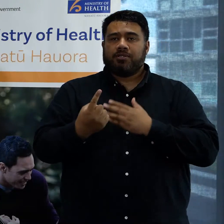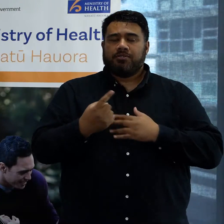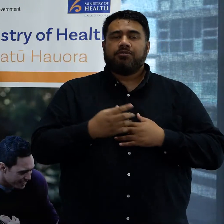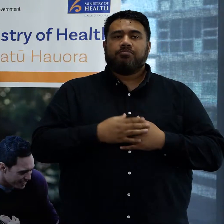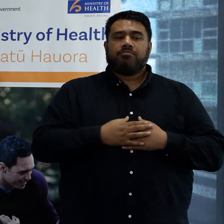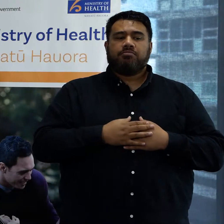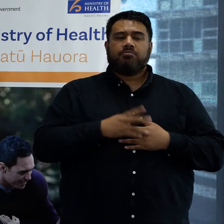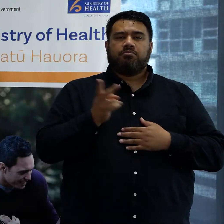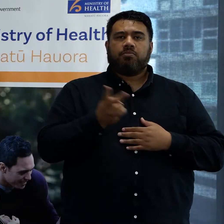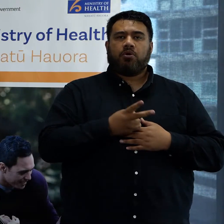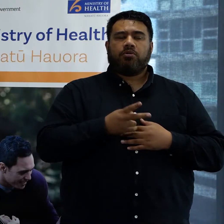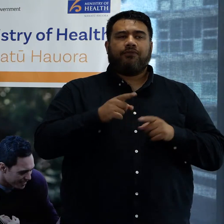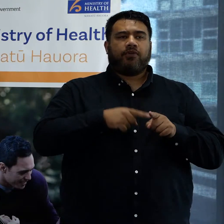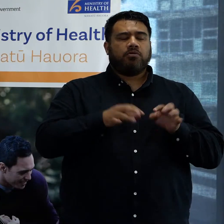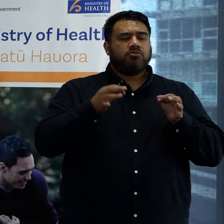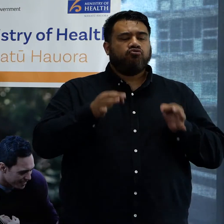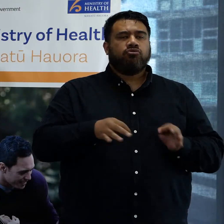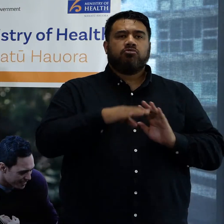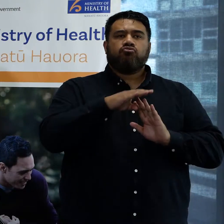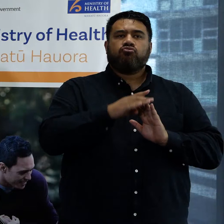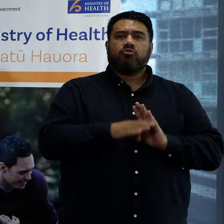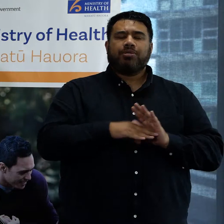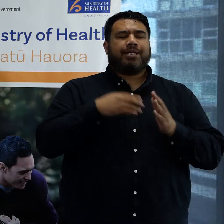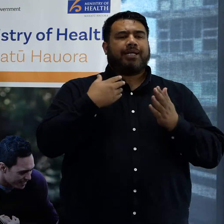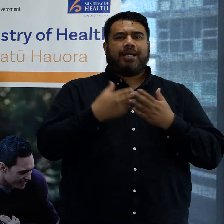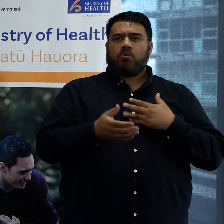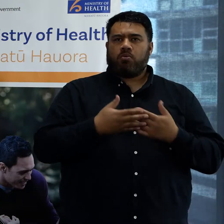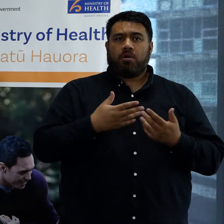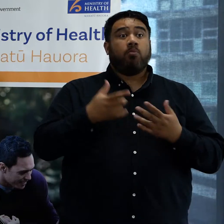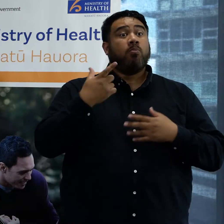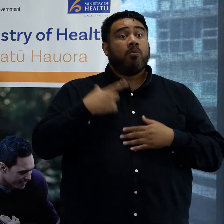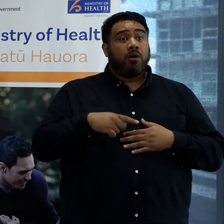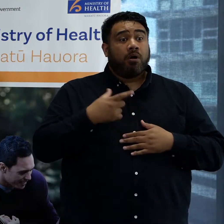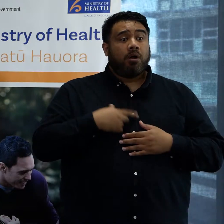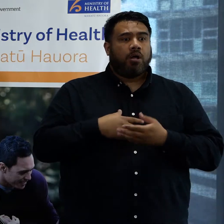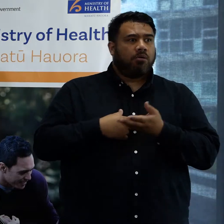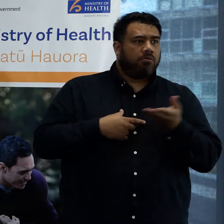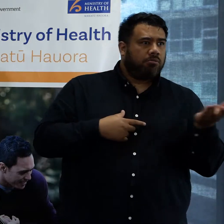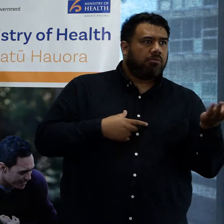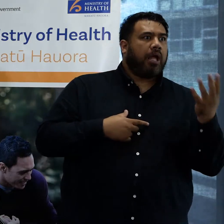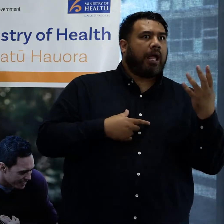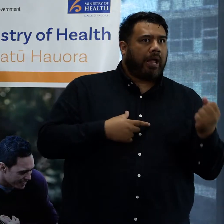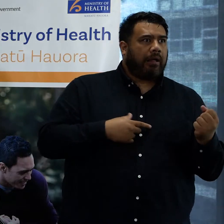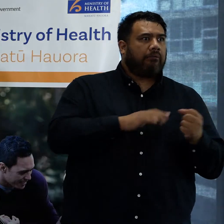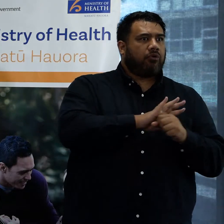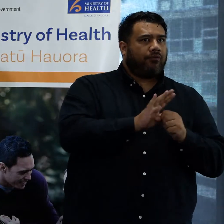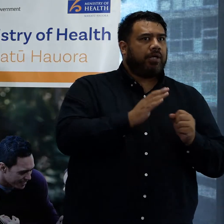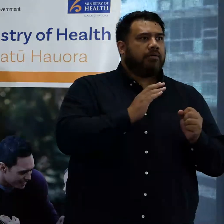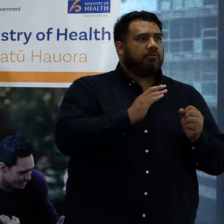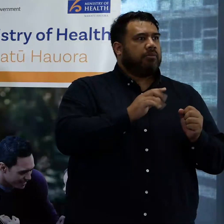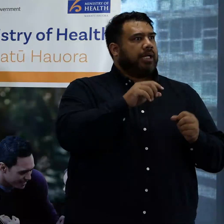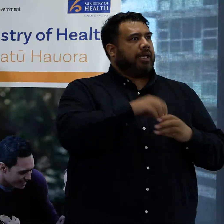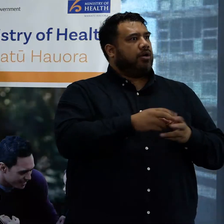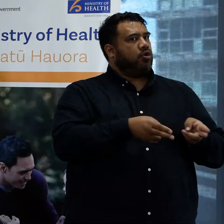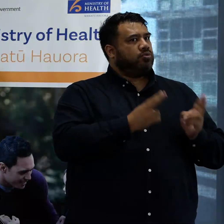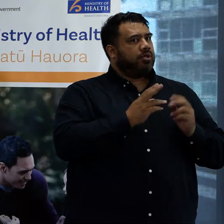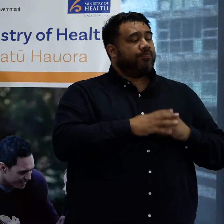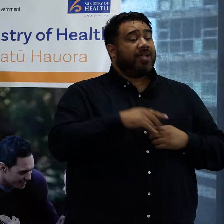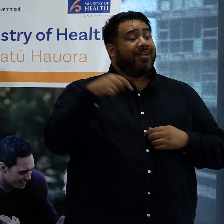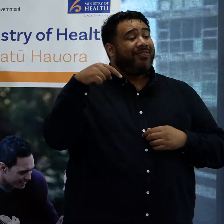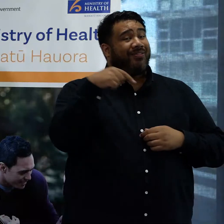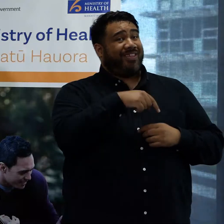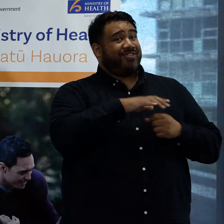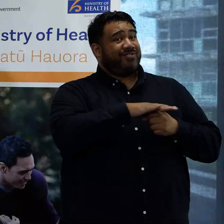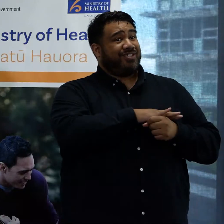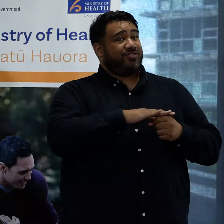very strict measures, because they're working with people who are known to be positive for the virus. However, in addition, in this instance, we've added